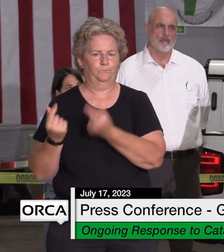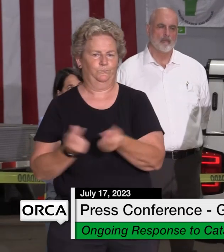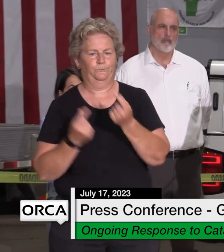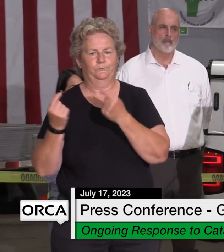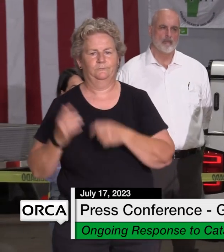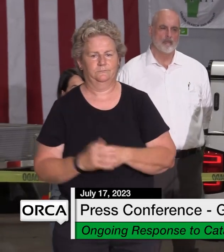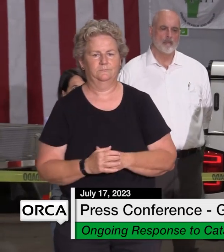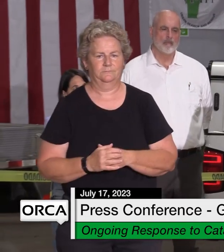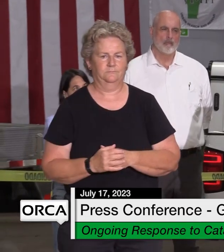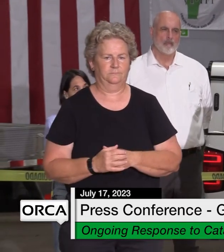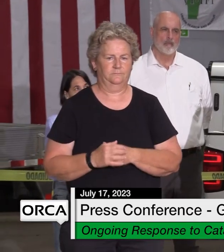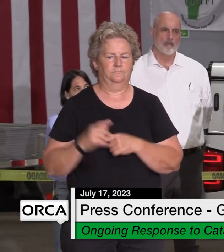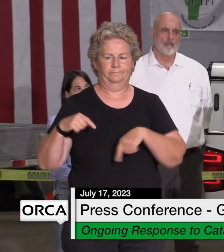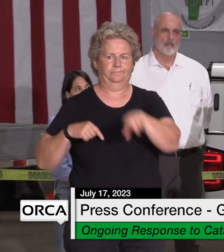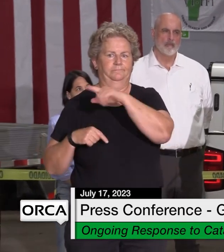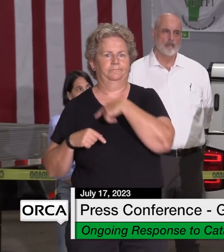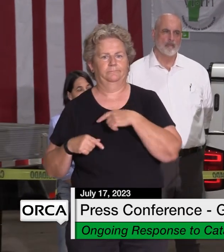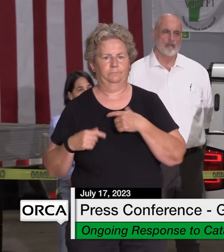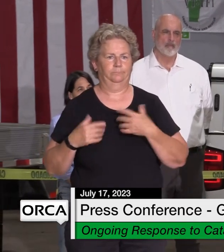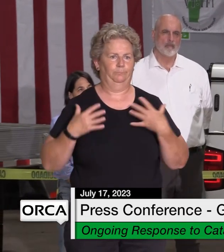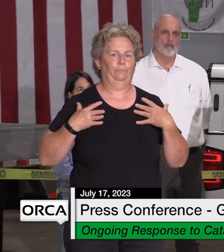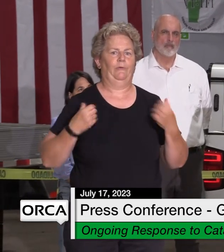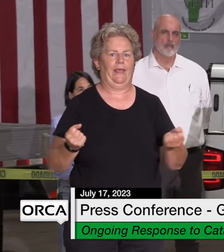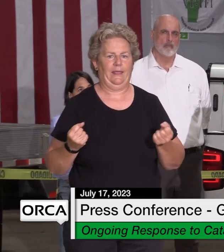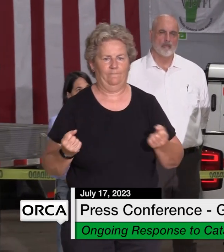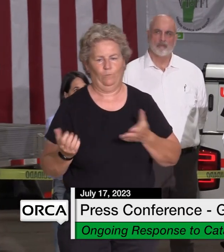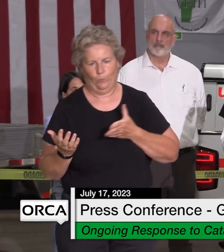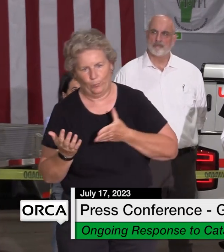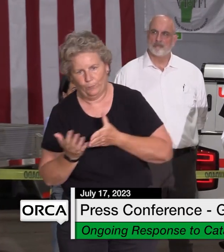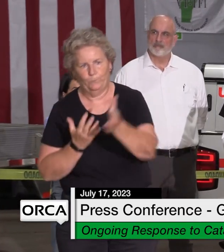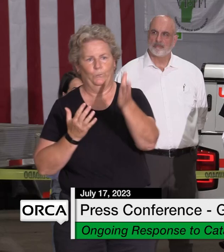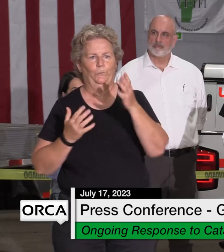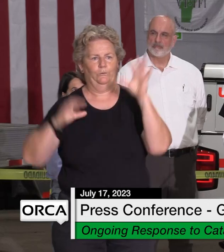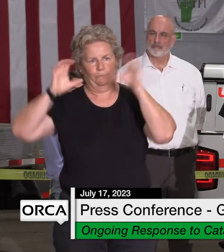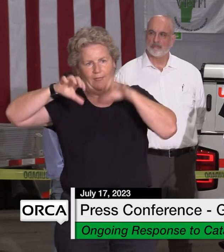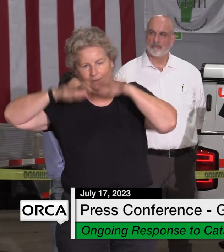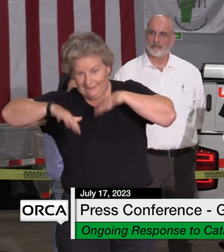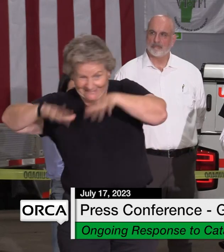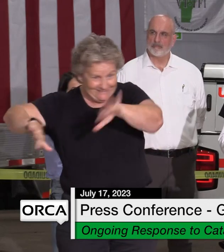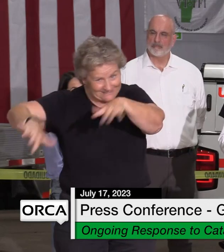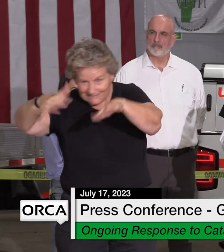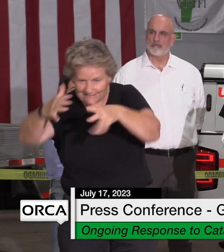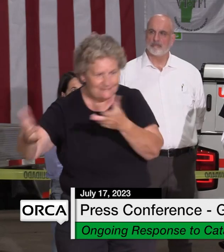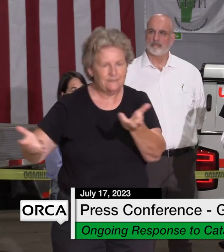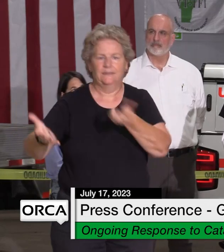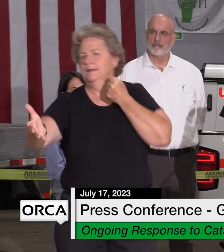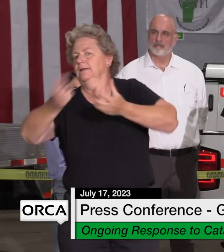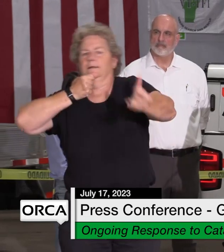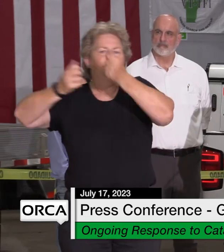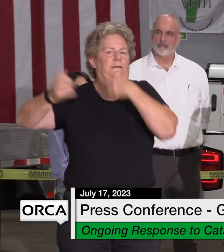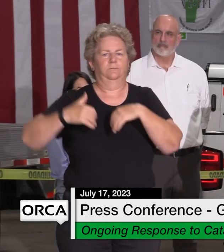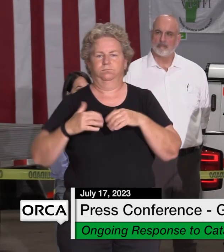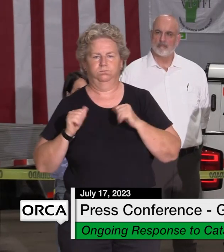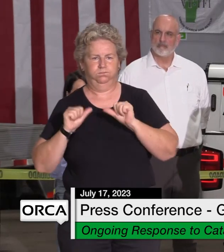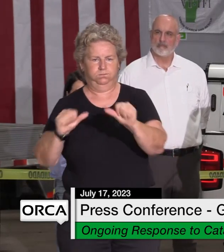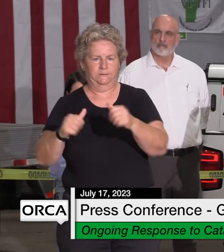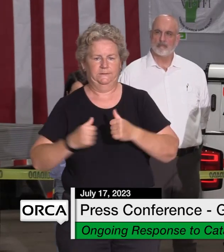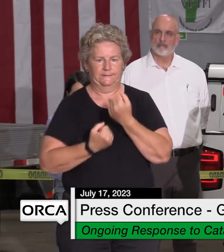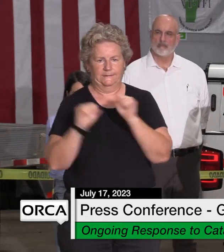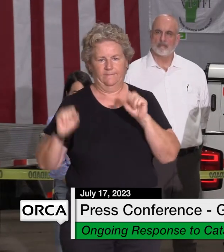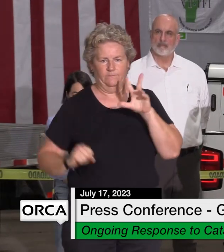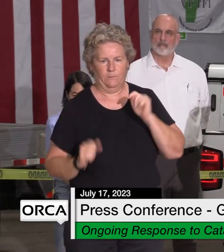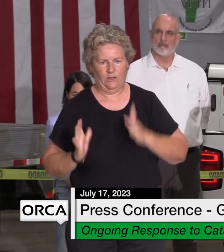feel here to look after one another. And that might be the biggest takeaway that I've seen here, is that readiness to step up. I've